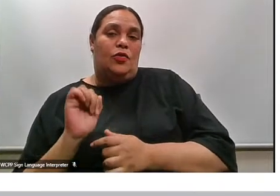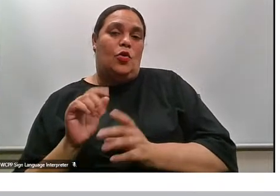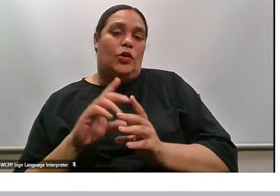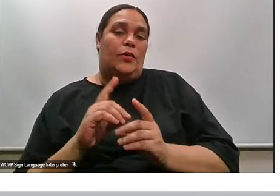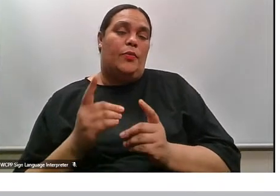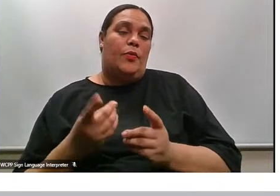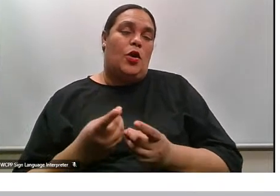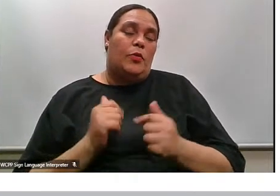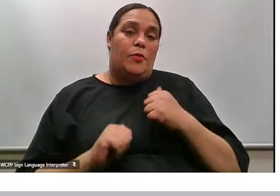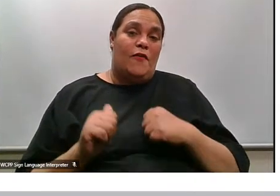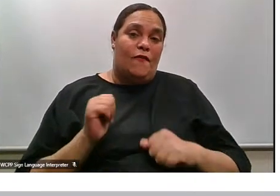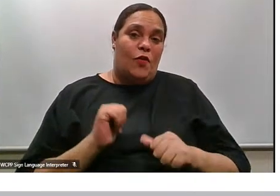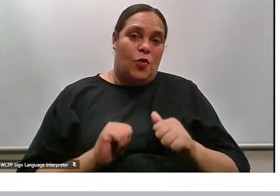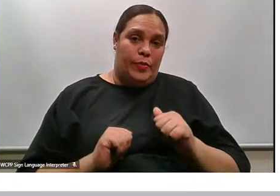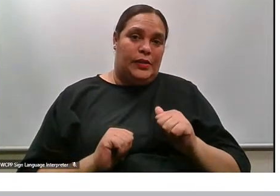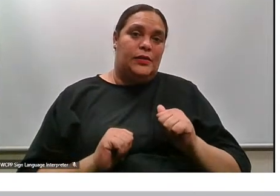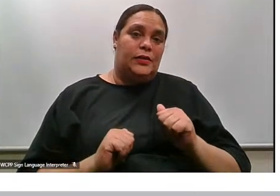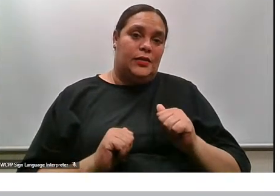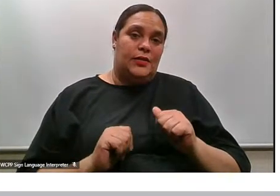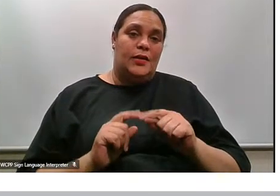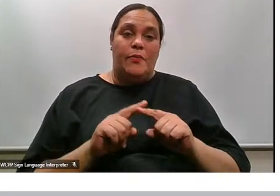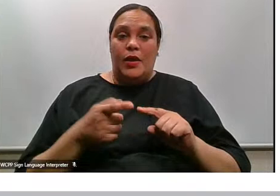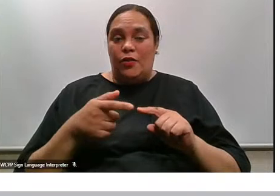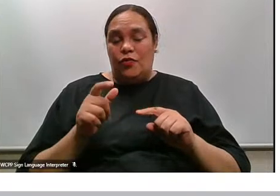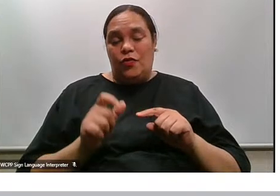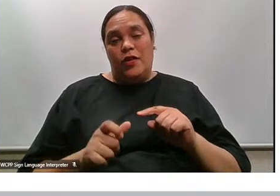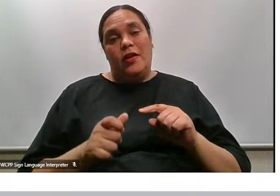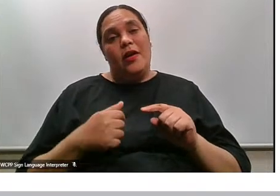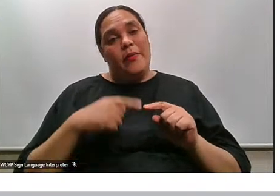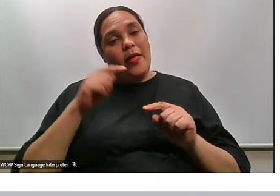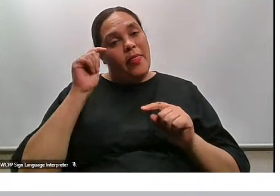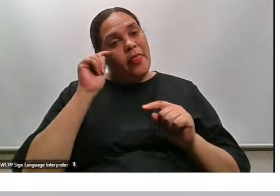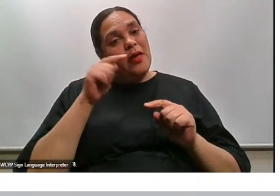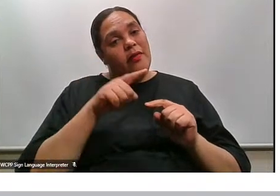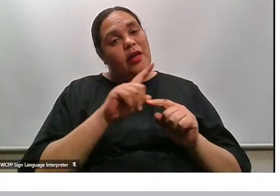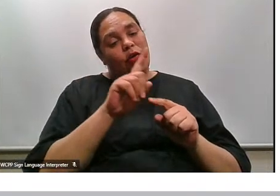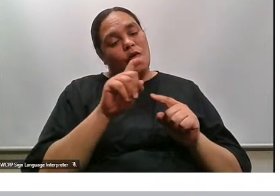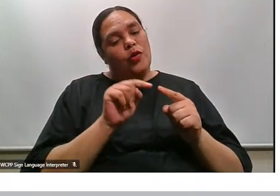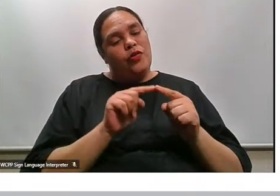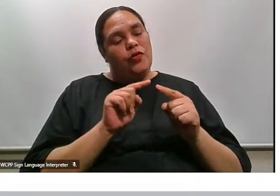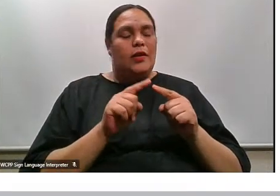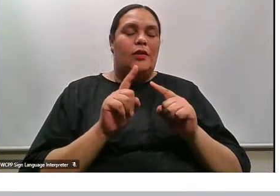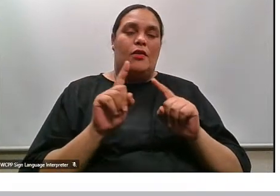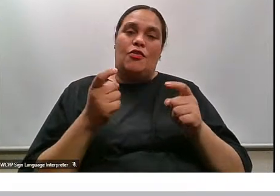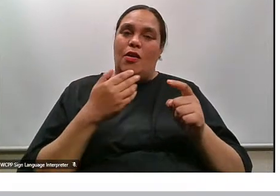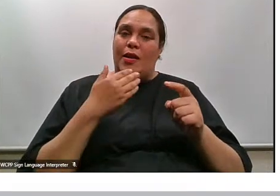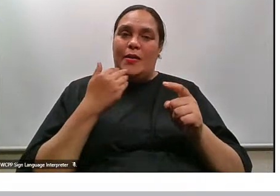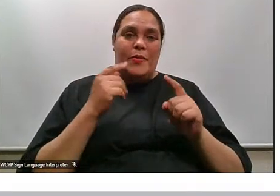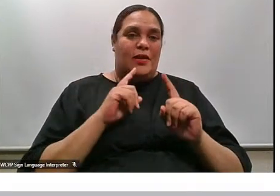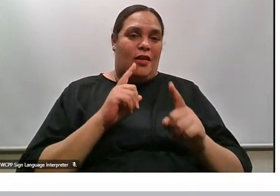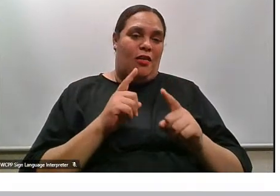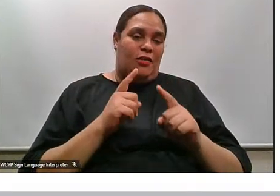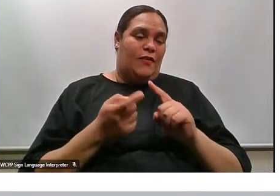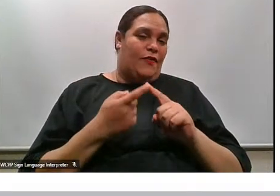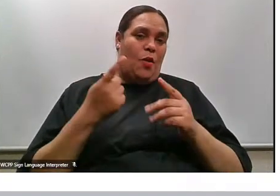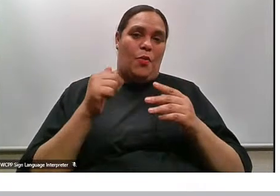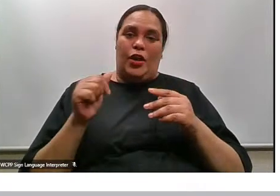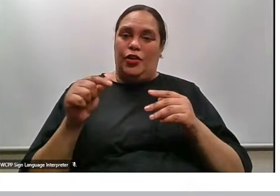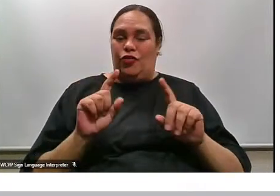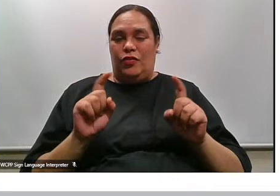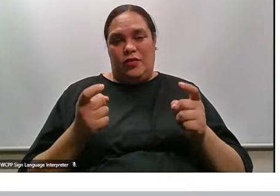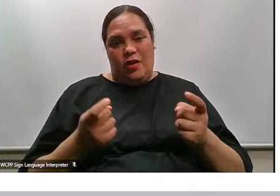department's performance. Chair, I think this question cannot best be answered by Auditor